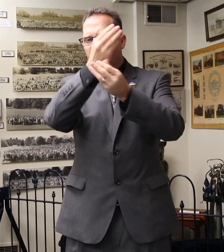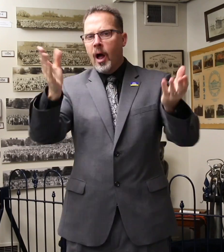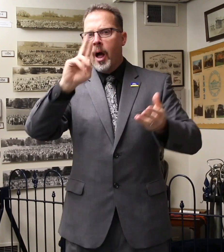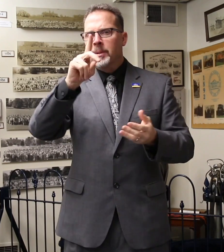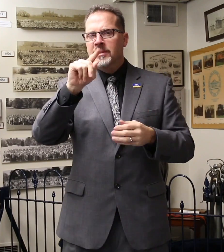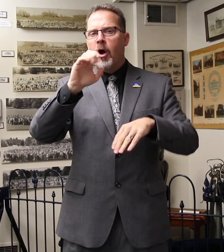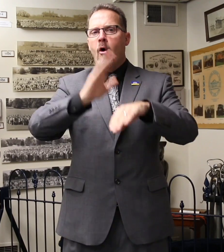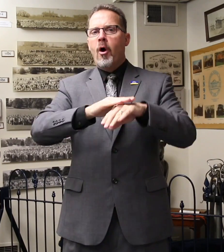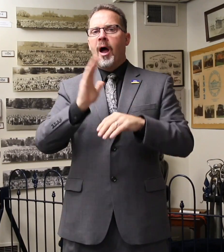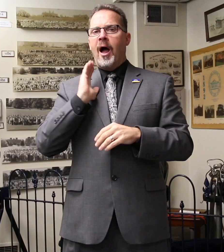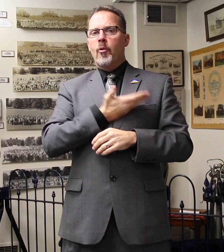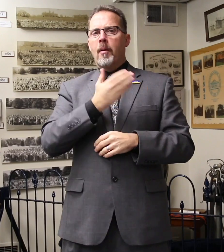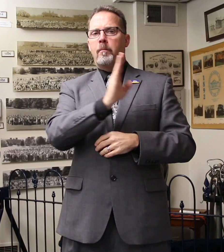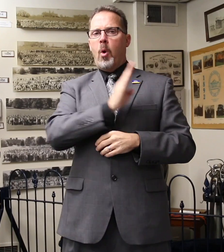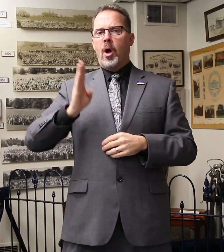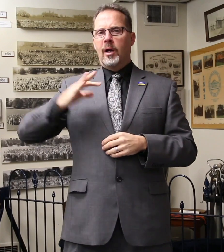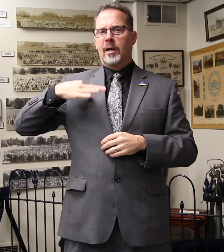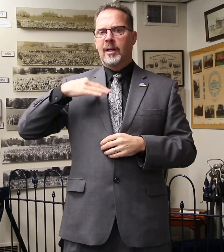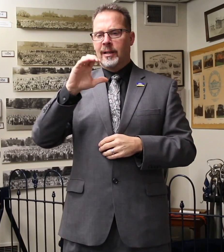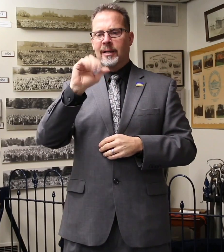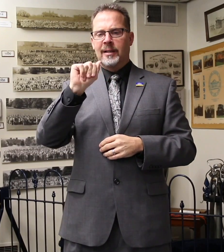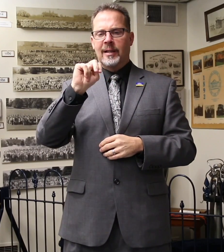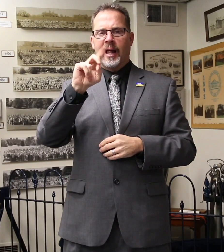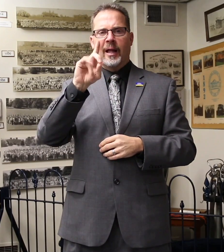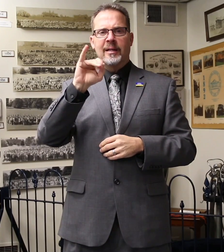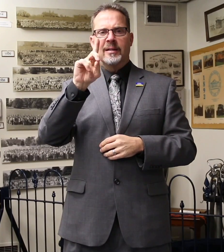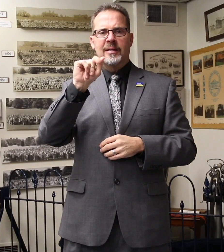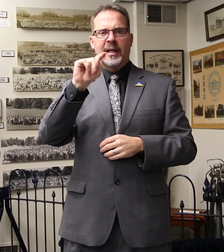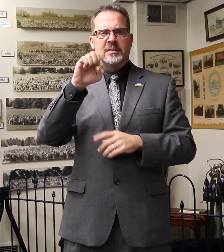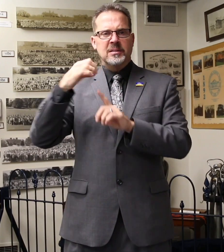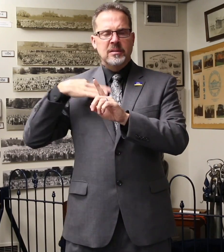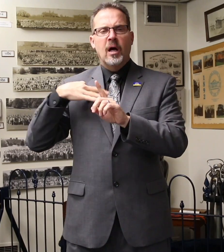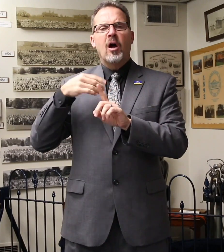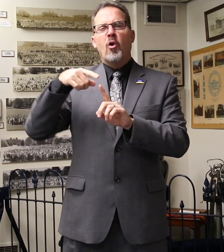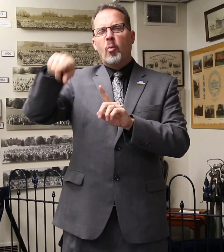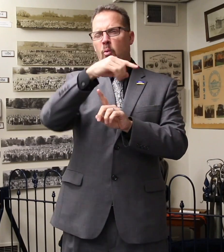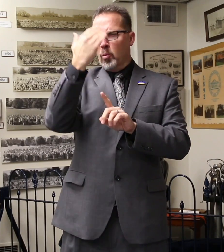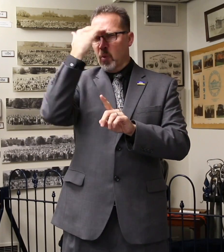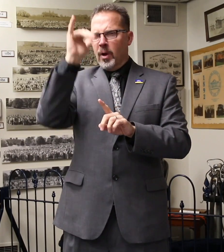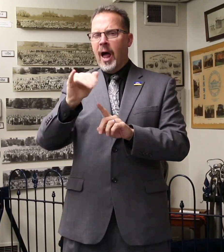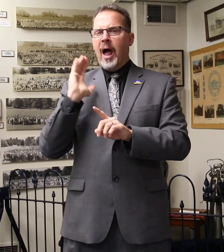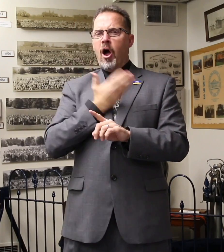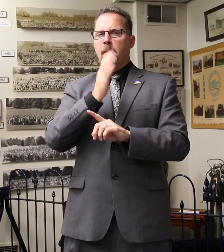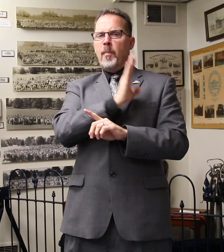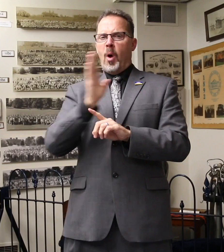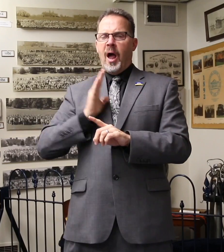with the board, I have an update in regards to our board candidates. We have, and you may be aware of